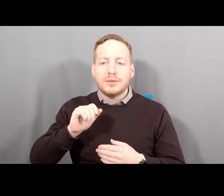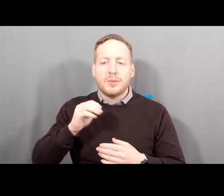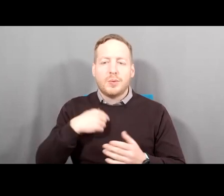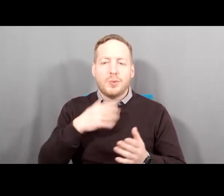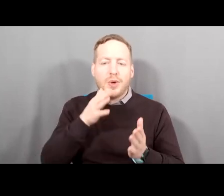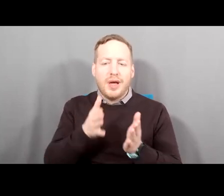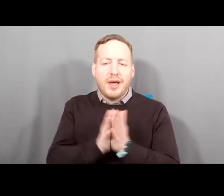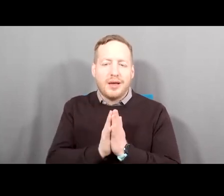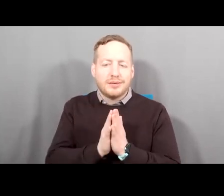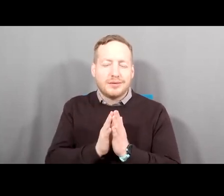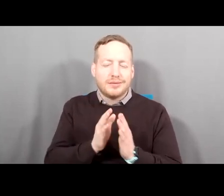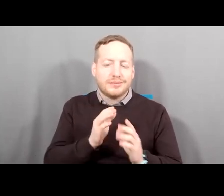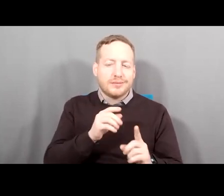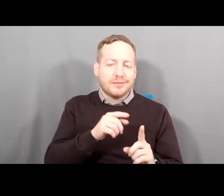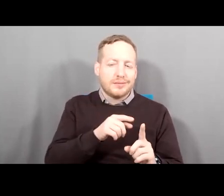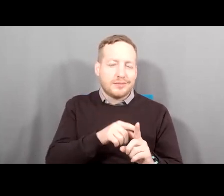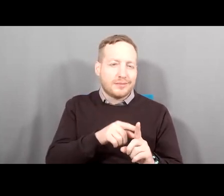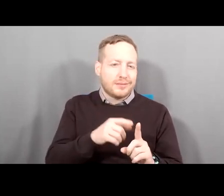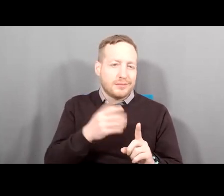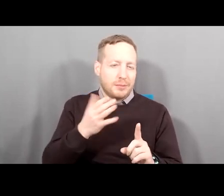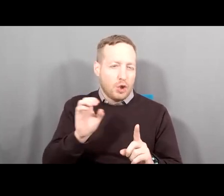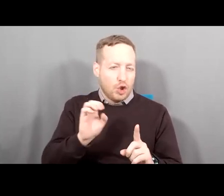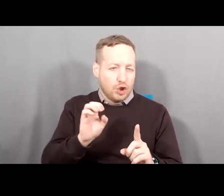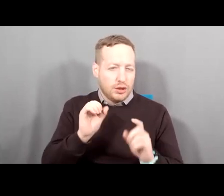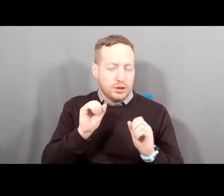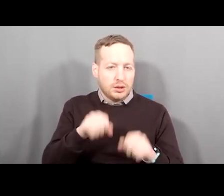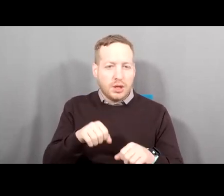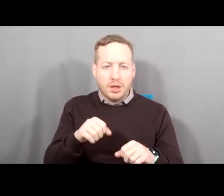So we need to update that. So we're going to ask,